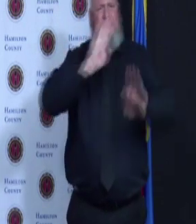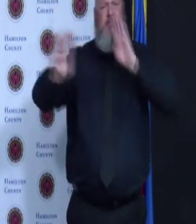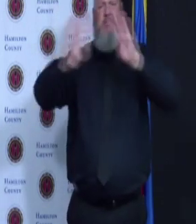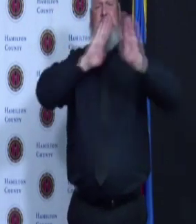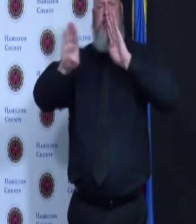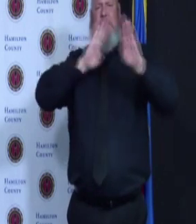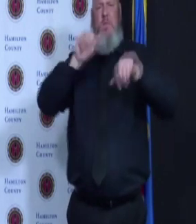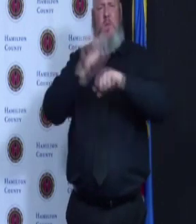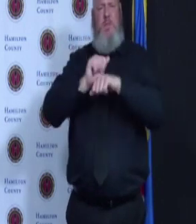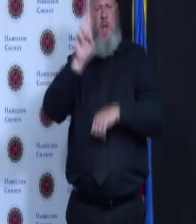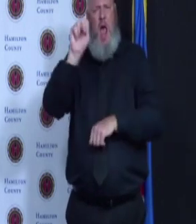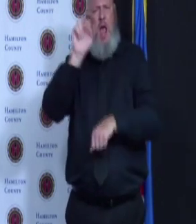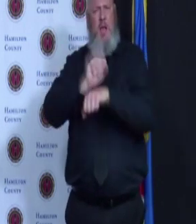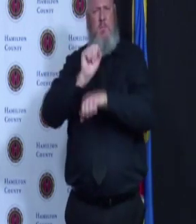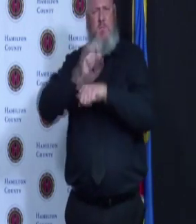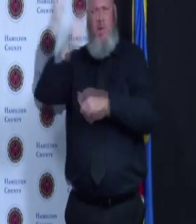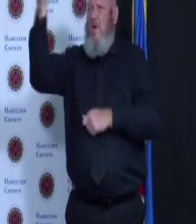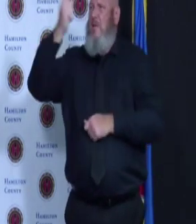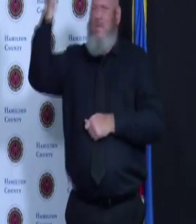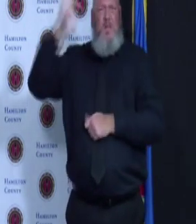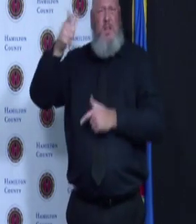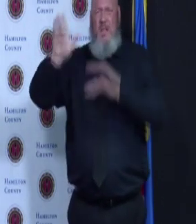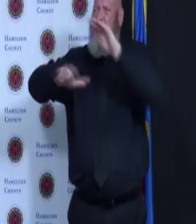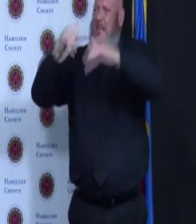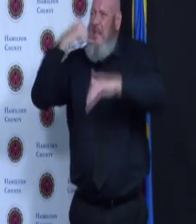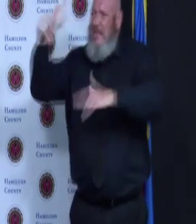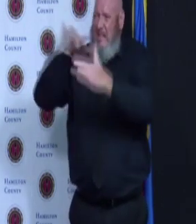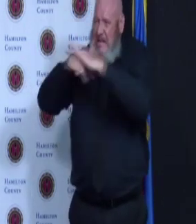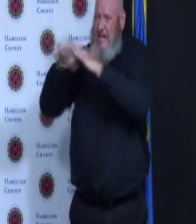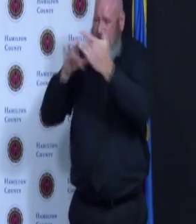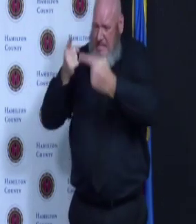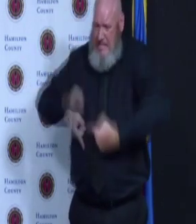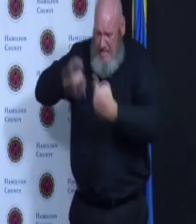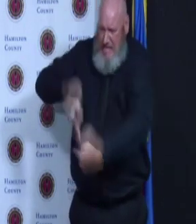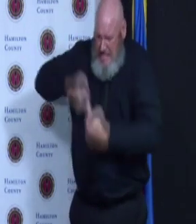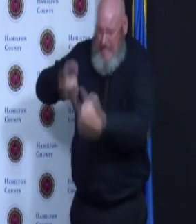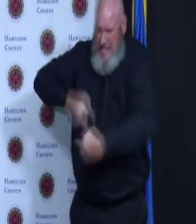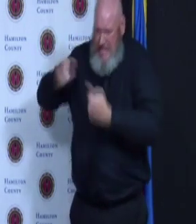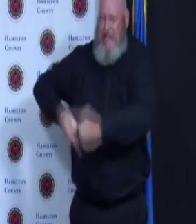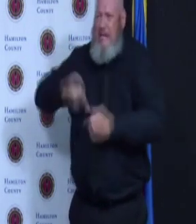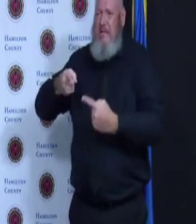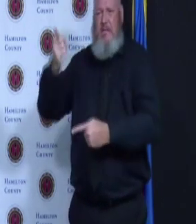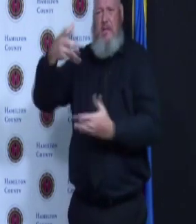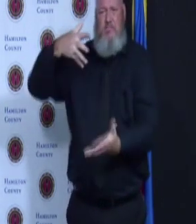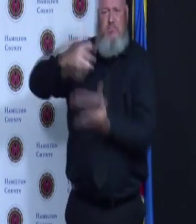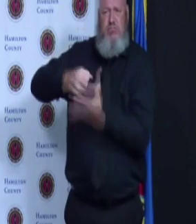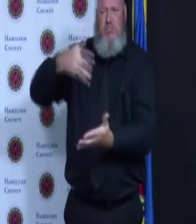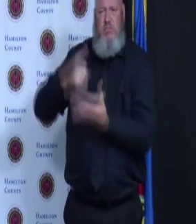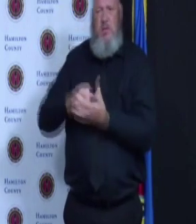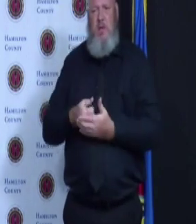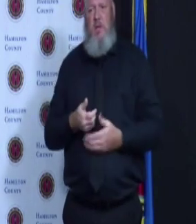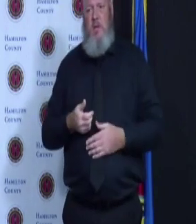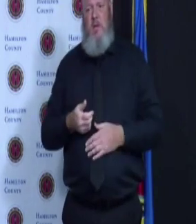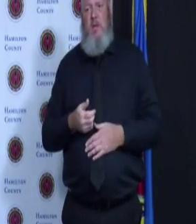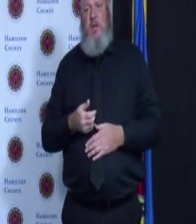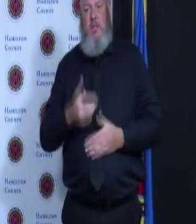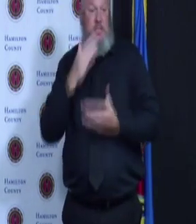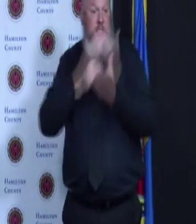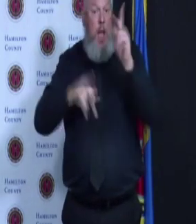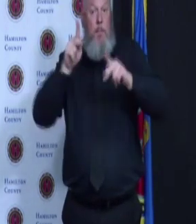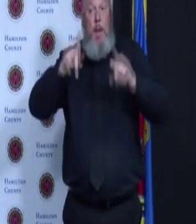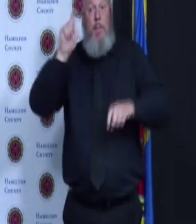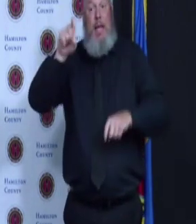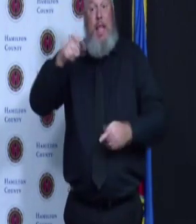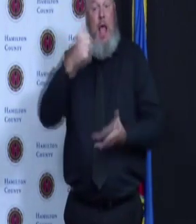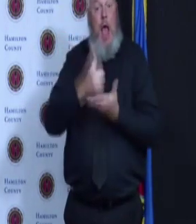But that said, there are some individuals that have found themselves in a situation where they need some assistance, whether it's cash assistance,